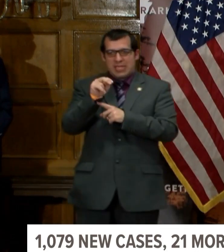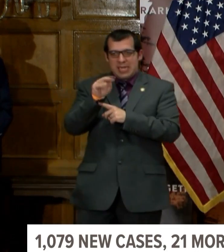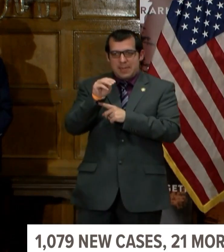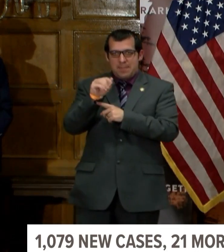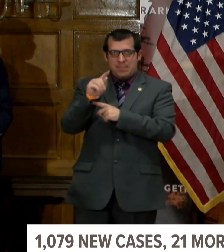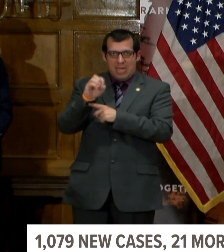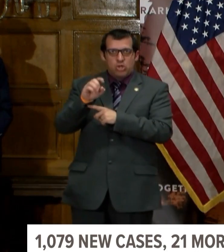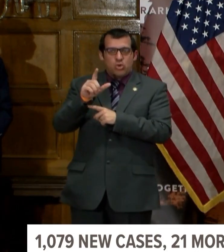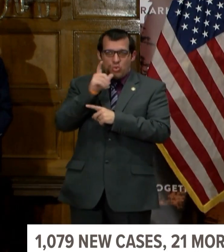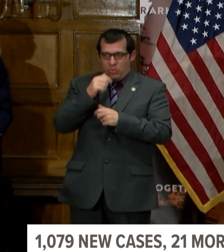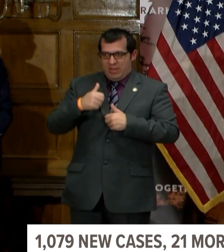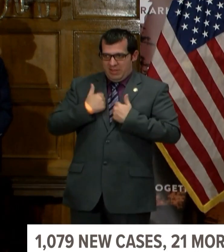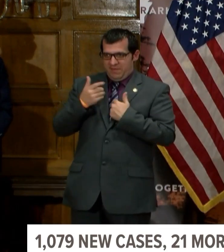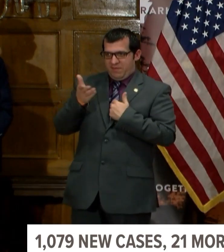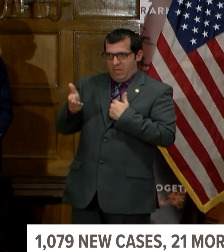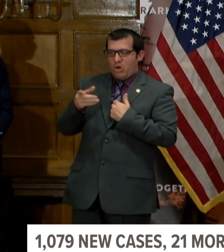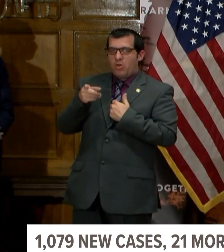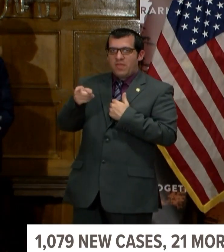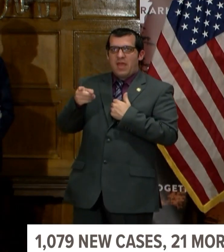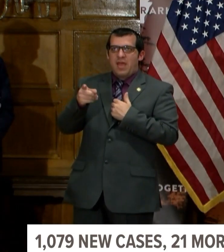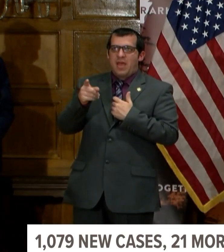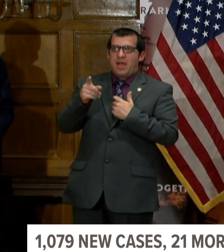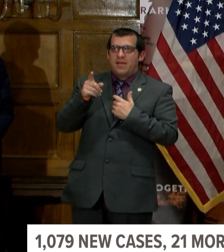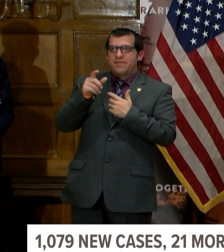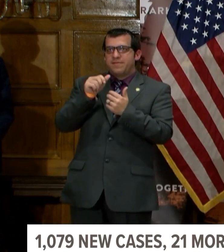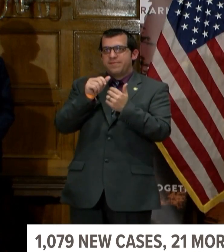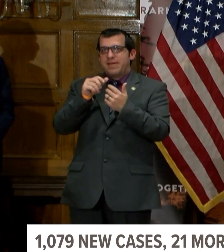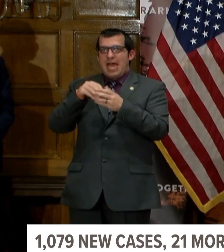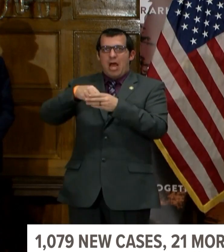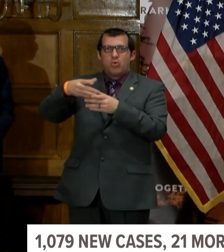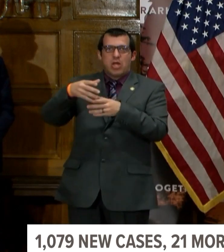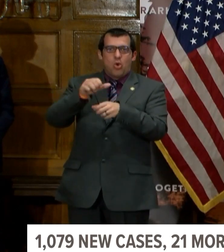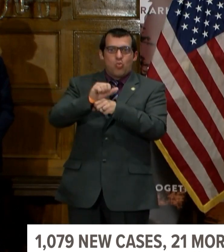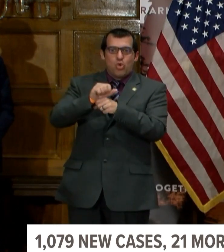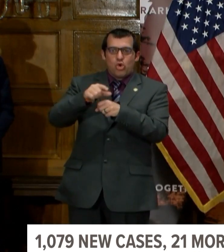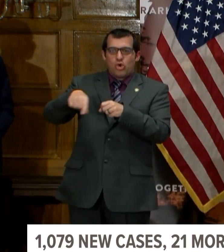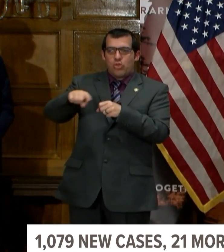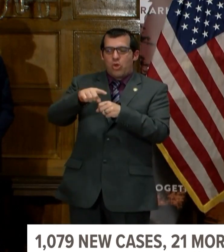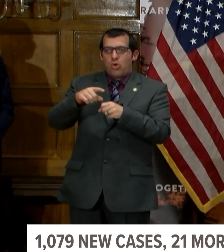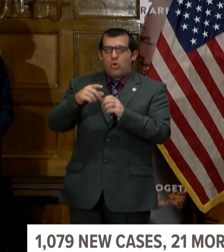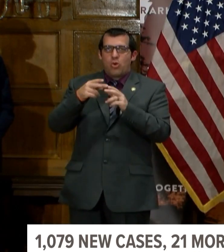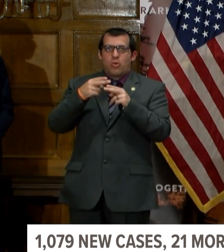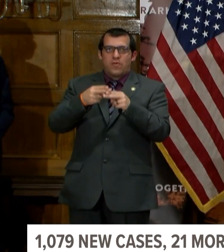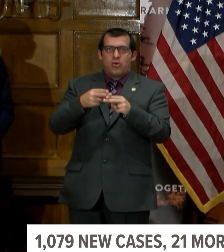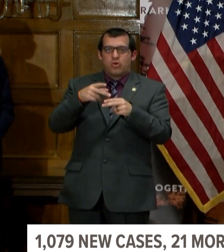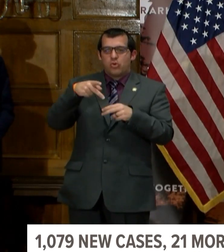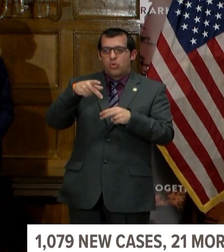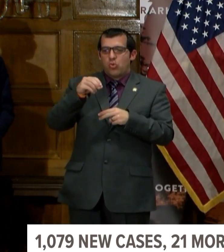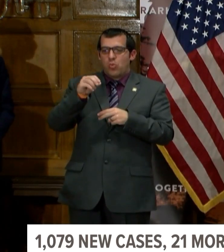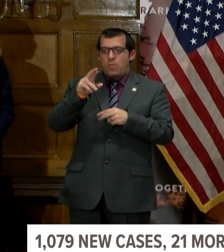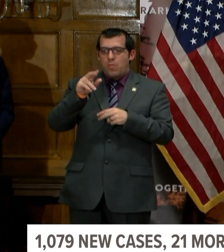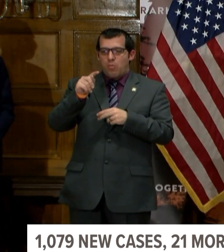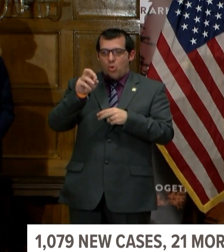said, who have forward-facing job assignments. That is our what we refer to as porters